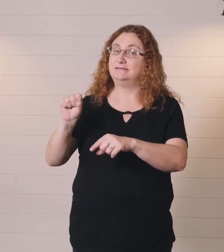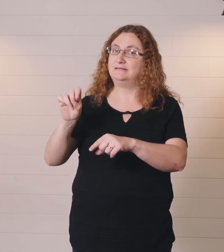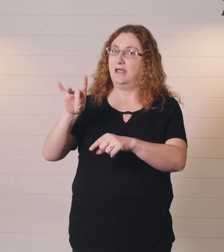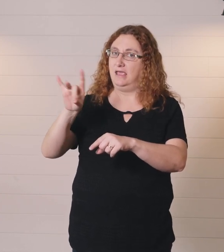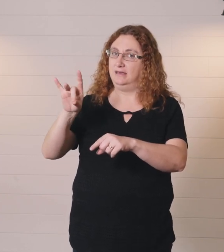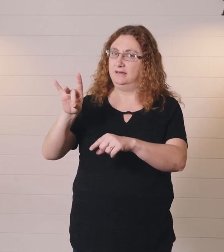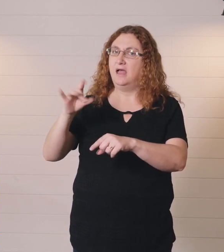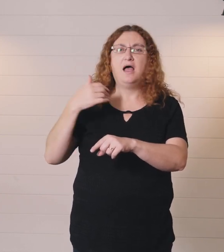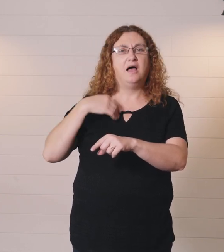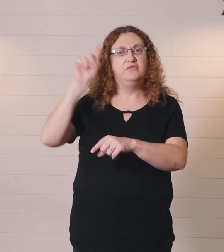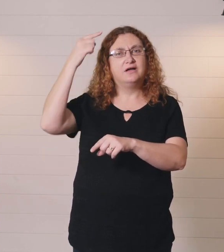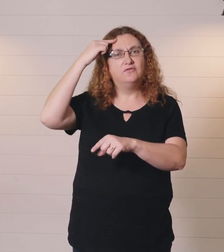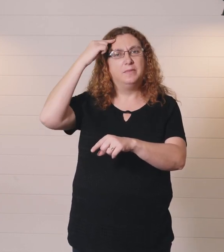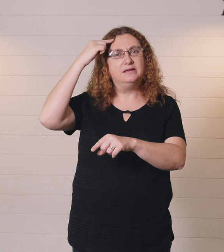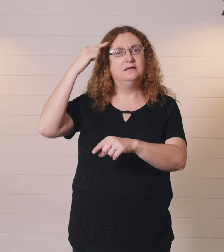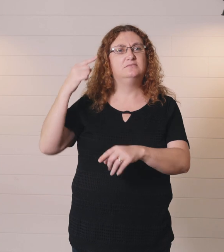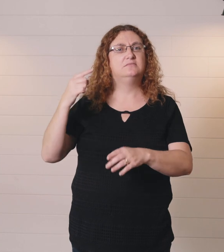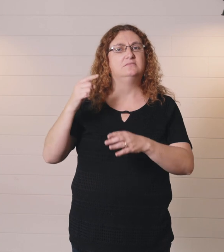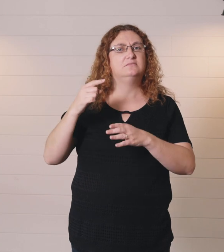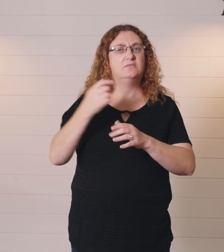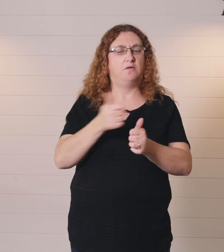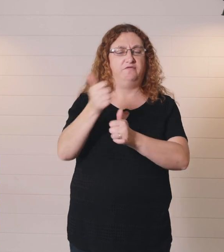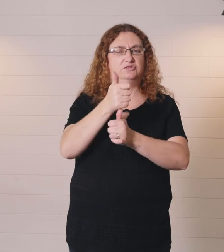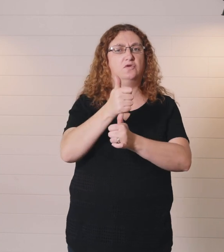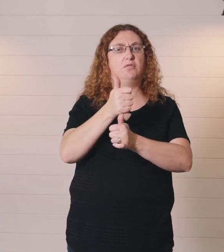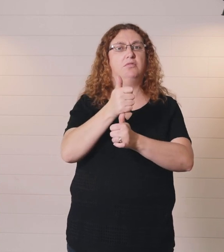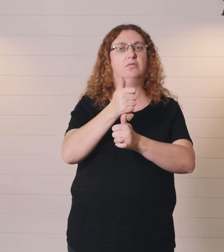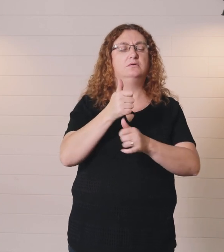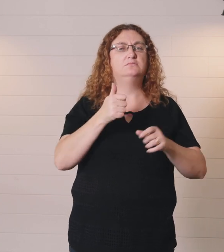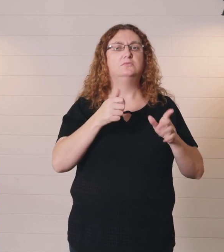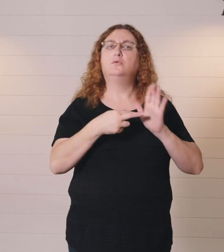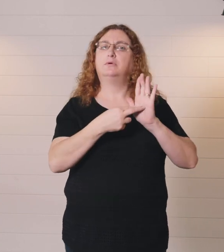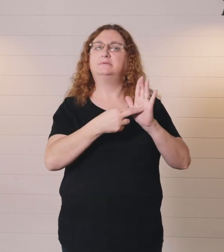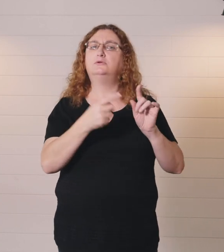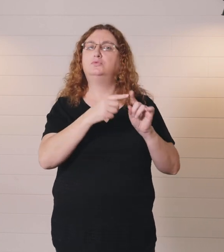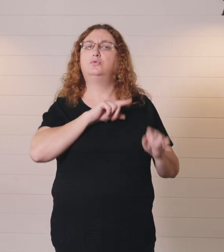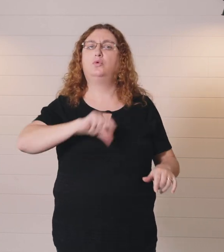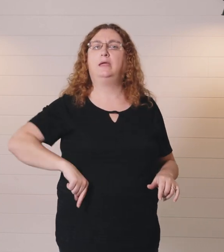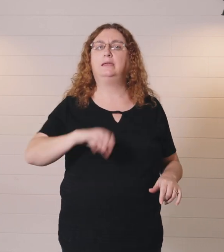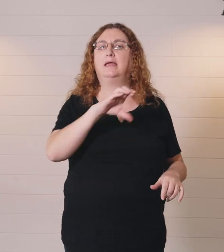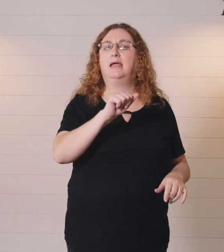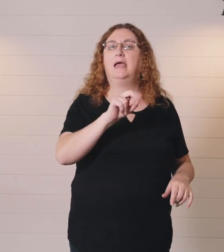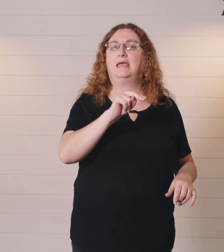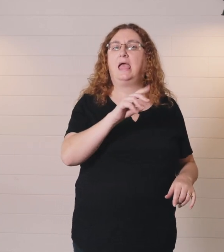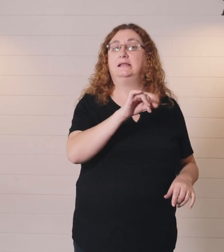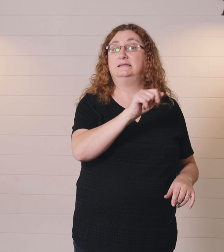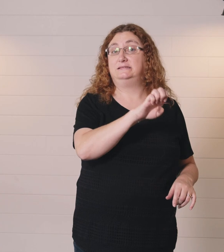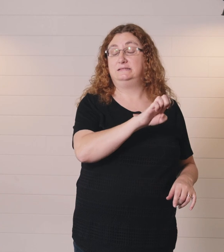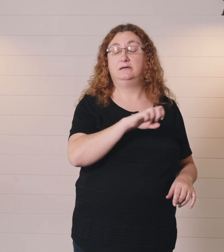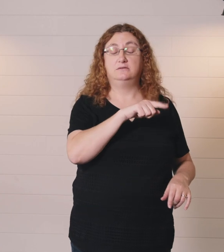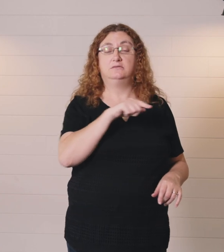official high up in office, a direct report to the then-present queen, Candace, queen of the Ethiopians, who is